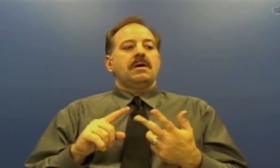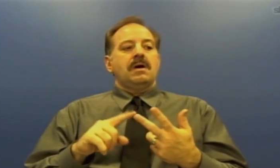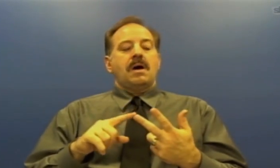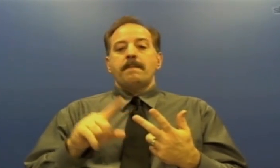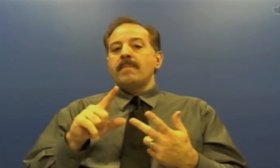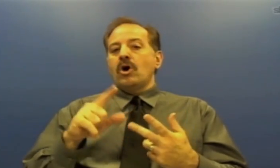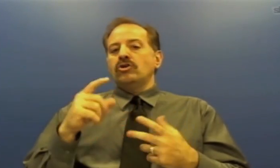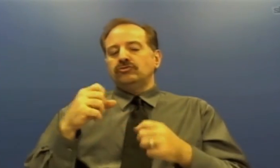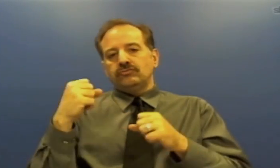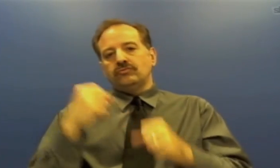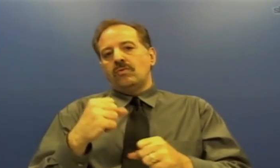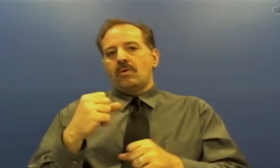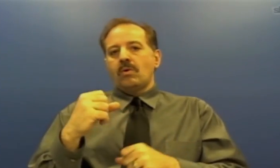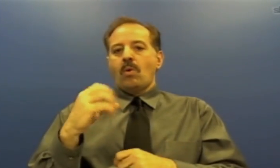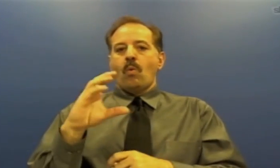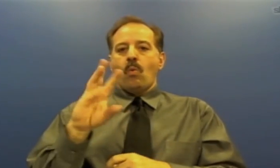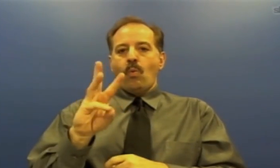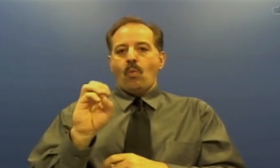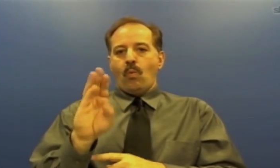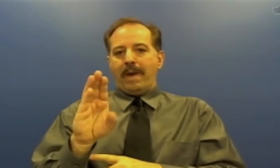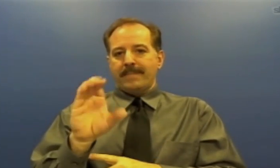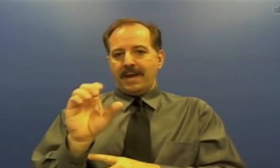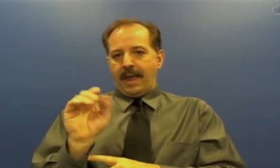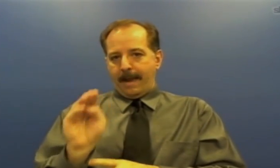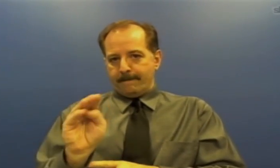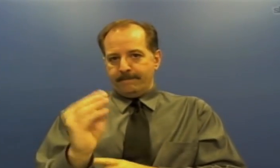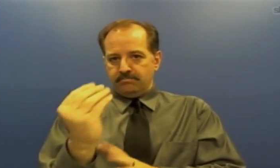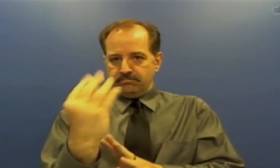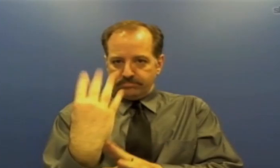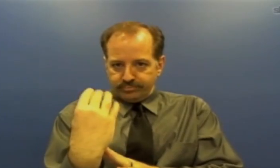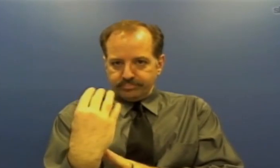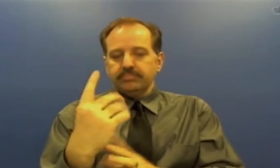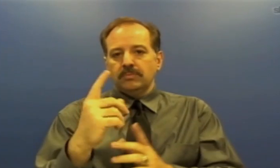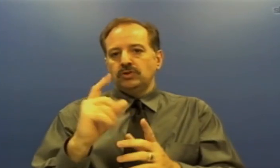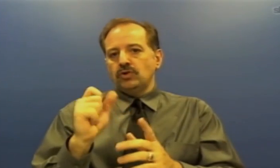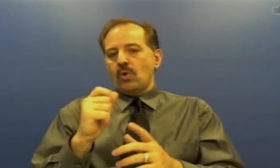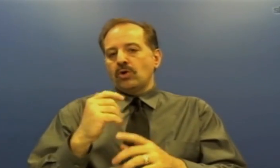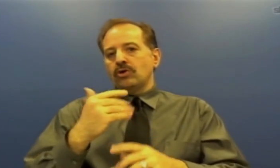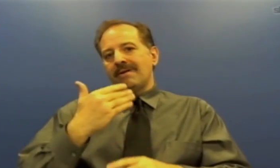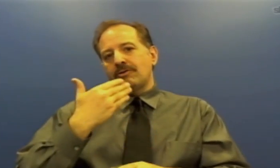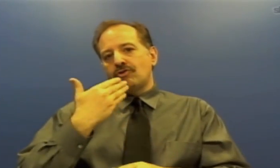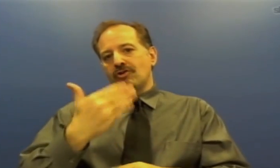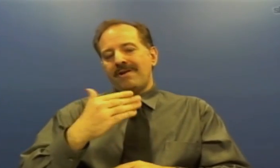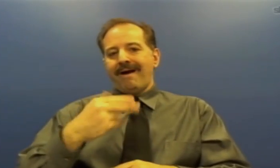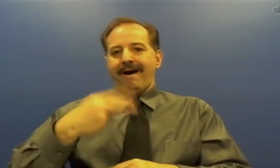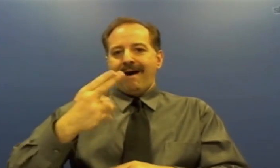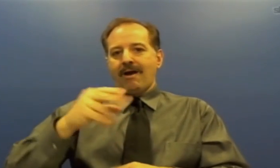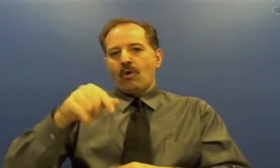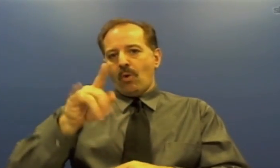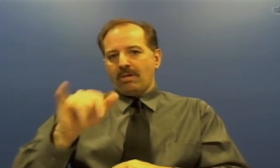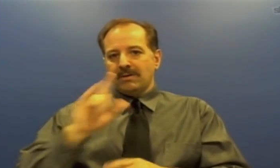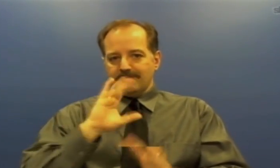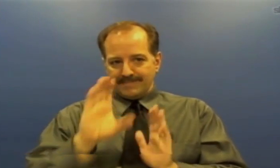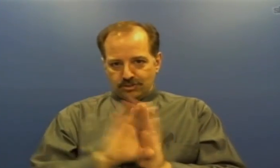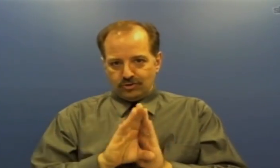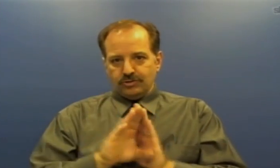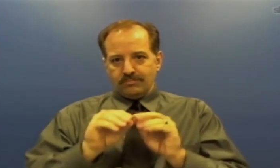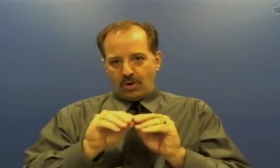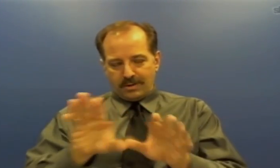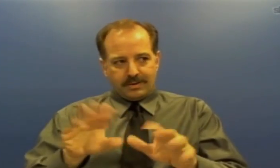connections. Another criteria is that we have to have a webcam so that, of course, we can assure good quality video